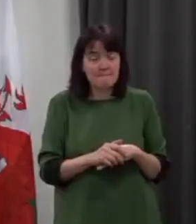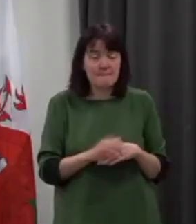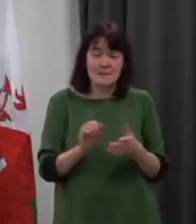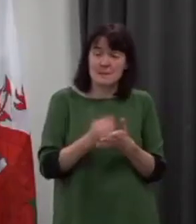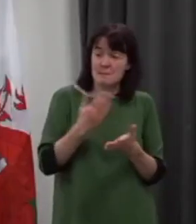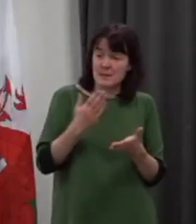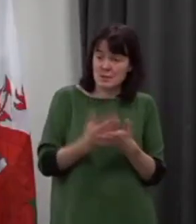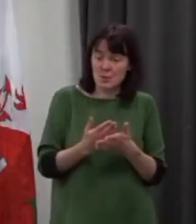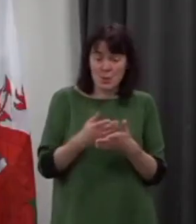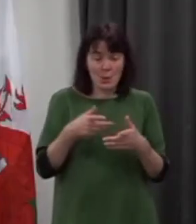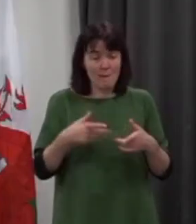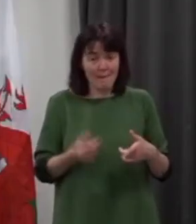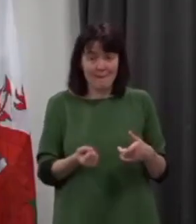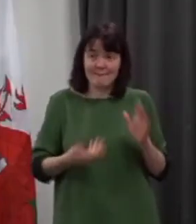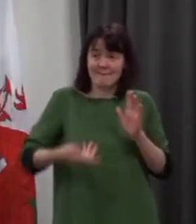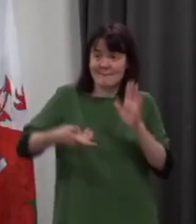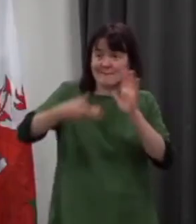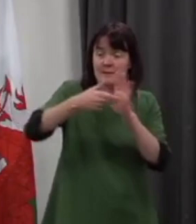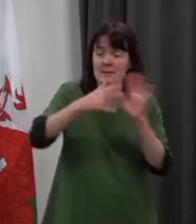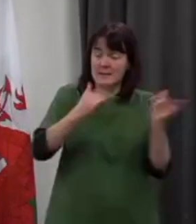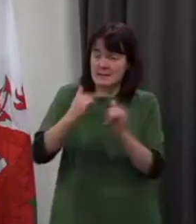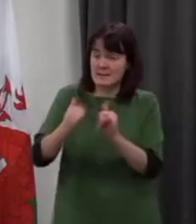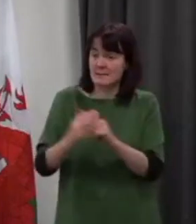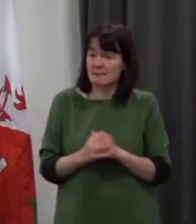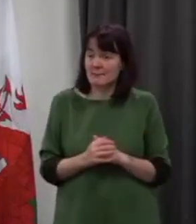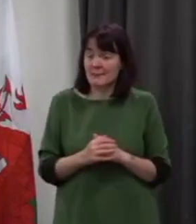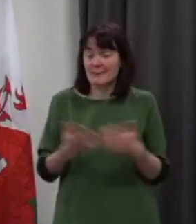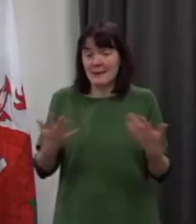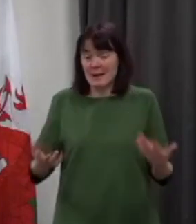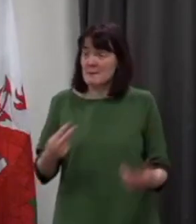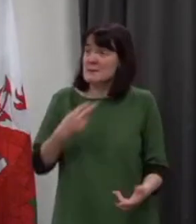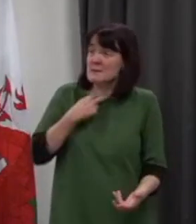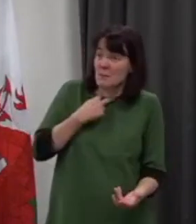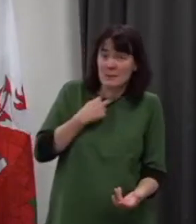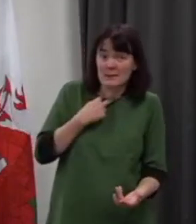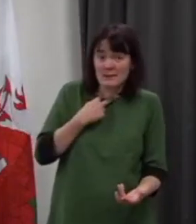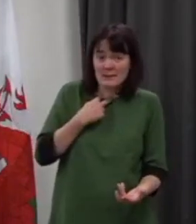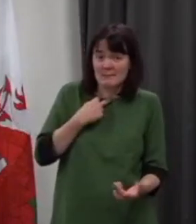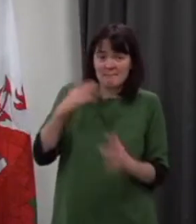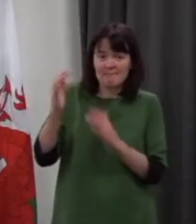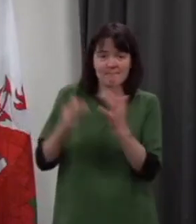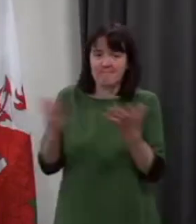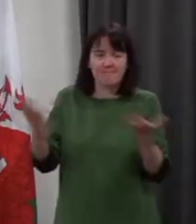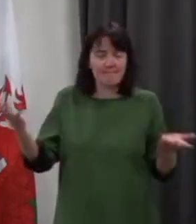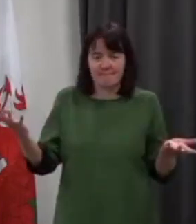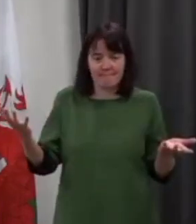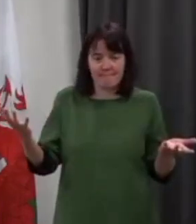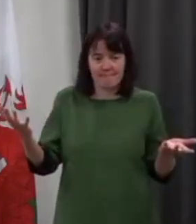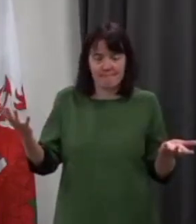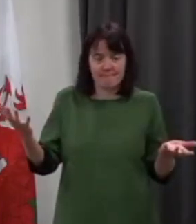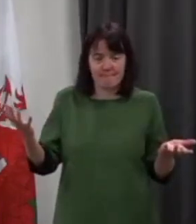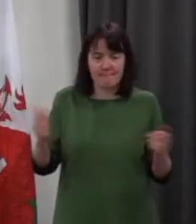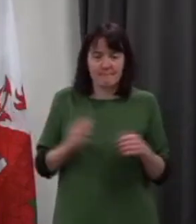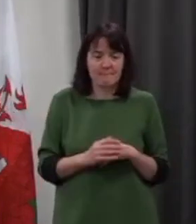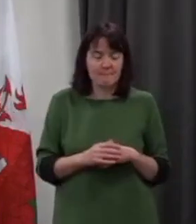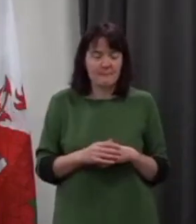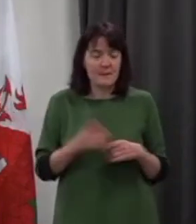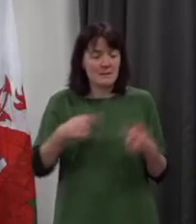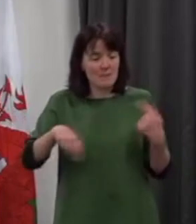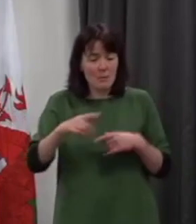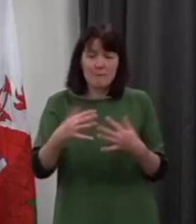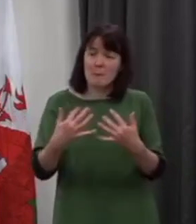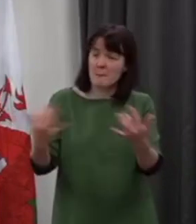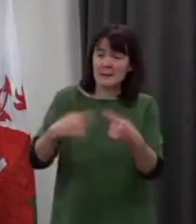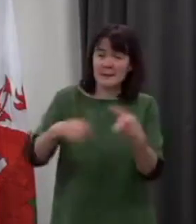capacity was available. Now, I've also been clear about my disappointment that hasn't happened, and I recognise the public, and in particular our frontline